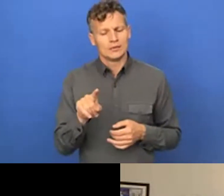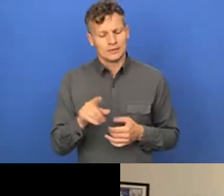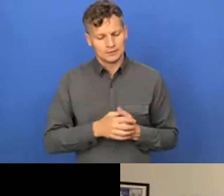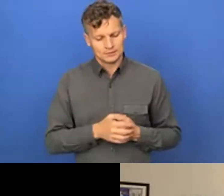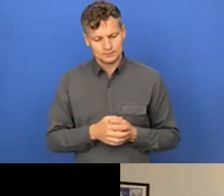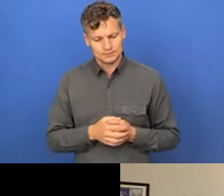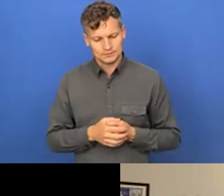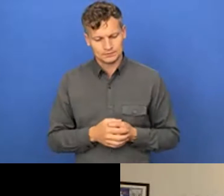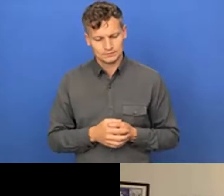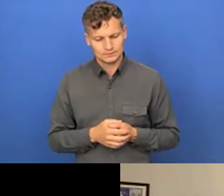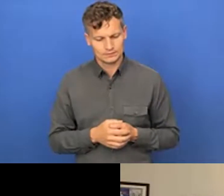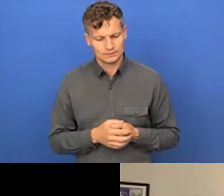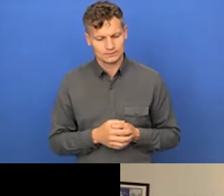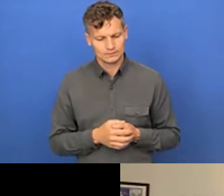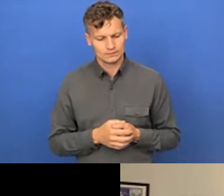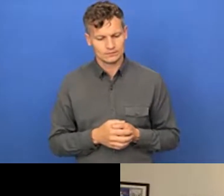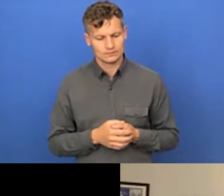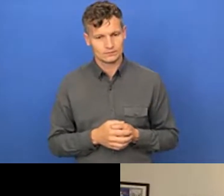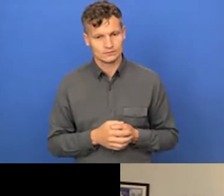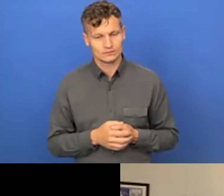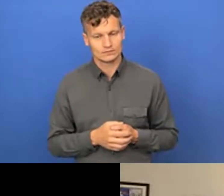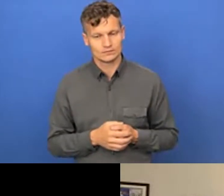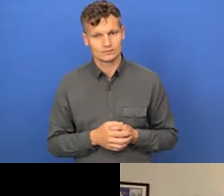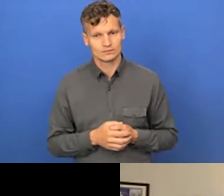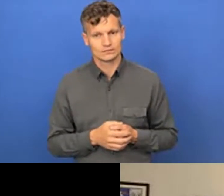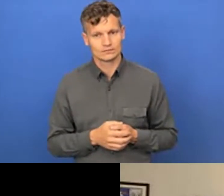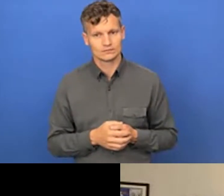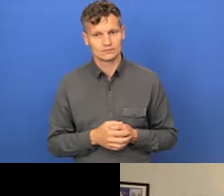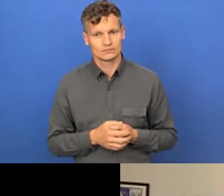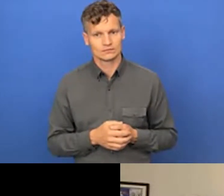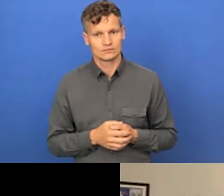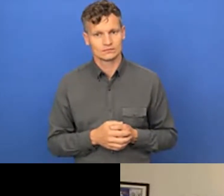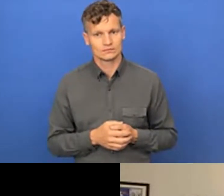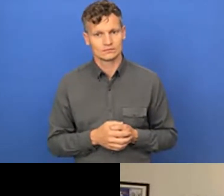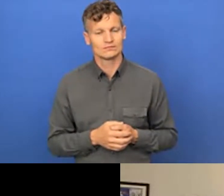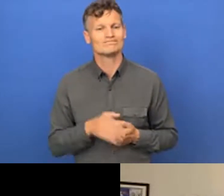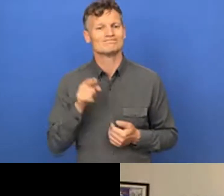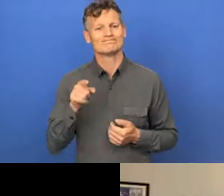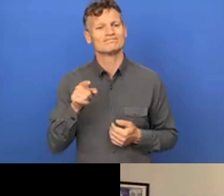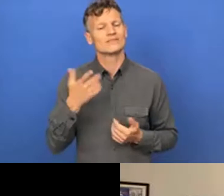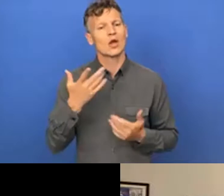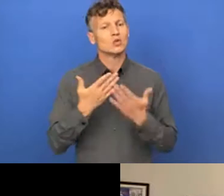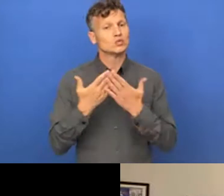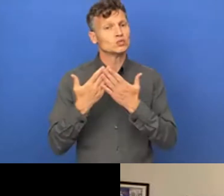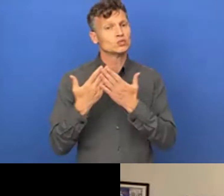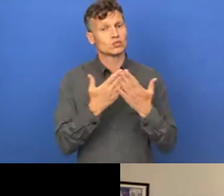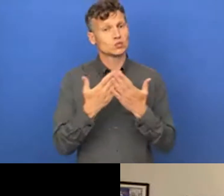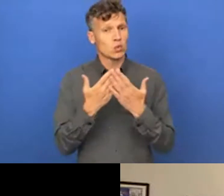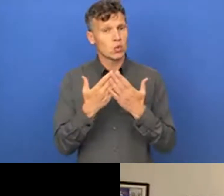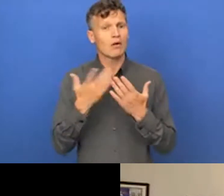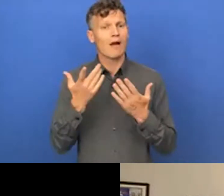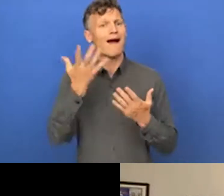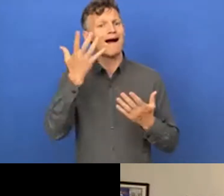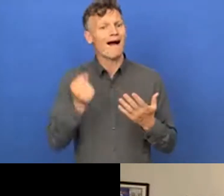of normalized abusive environments at schools, in which you may have the whole structure of teachers